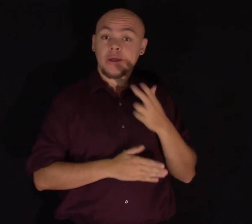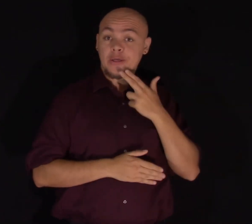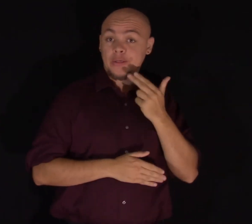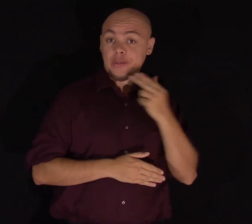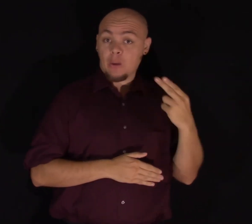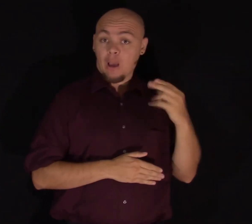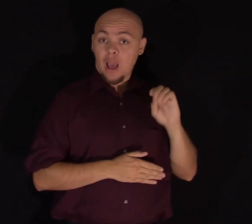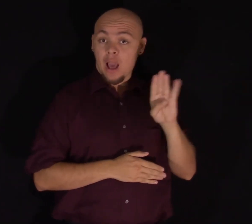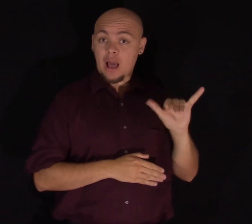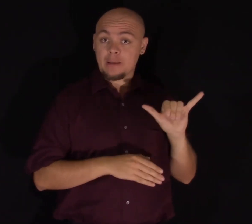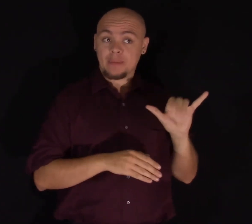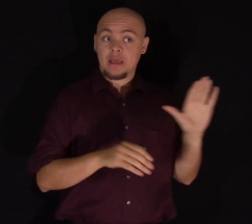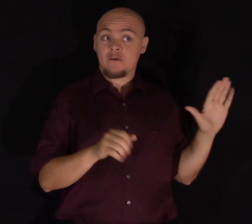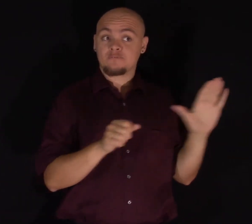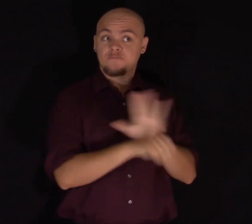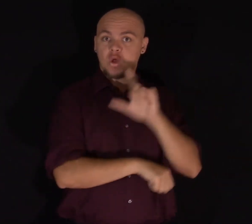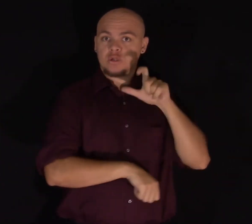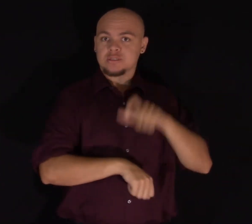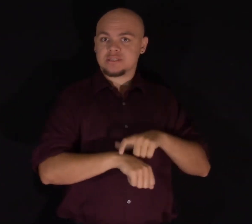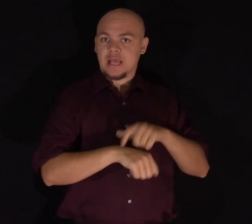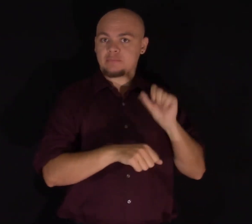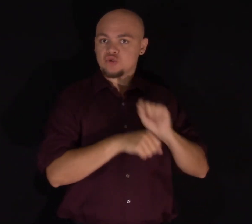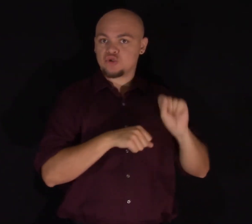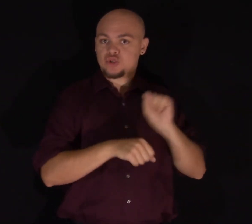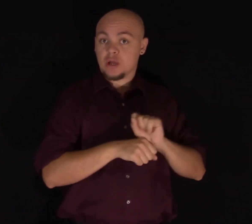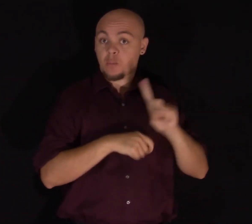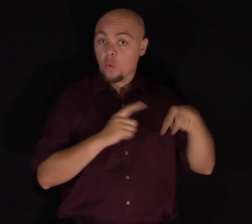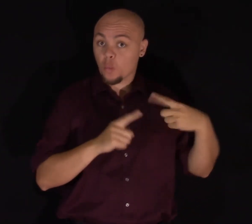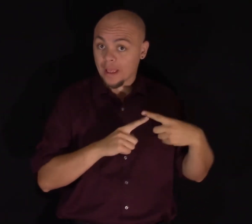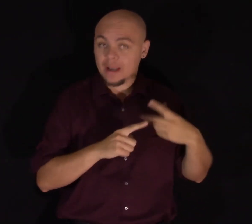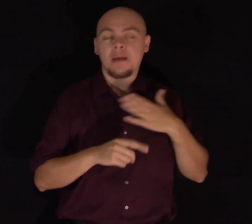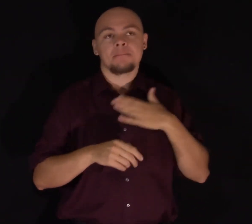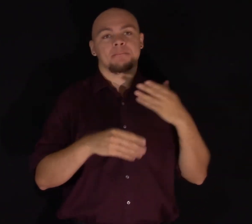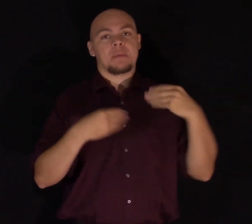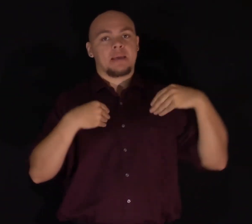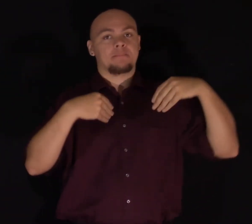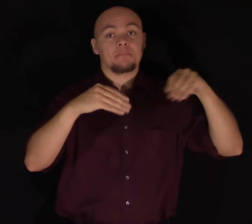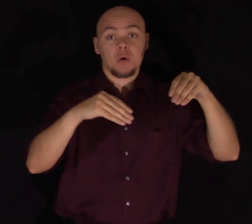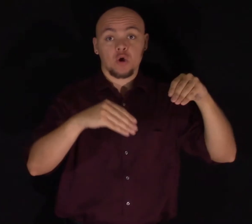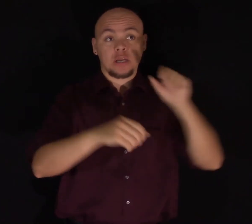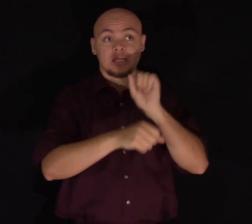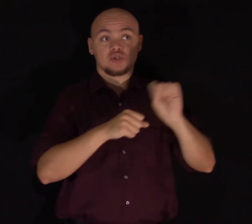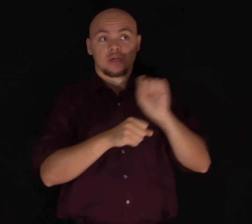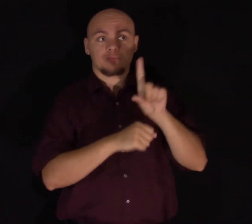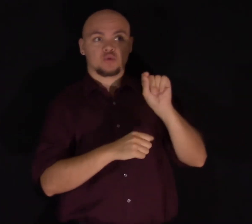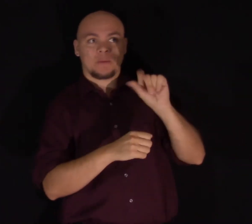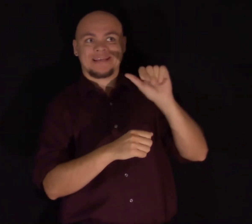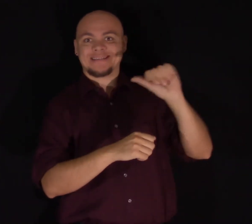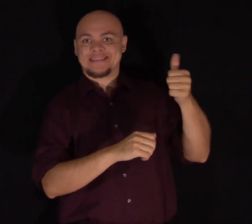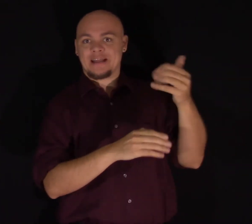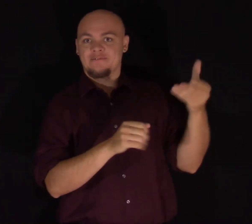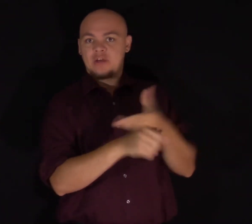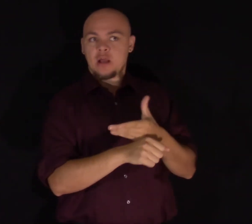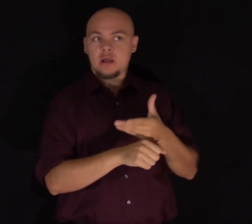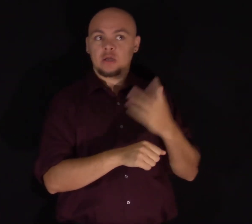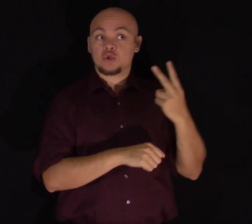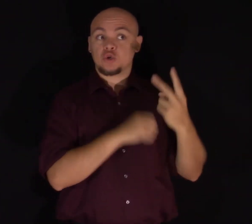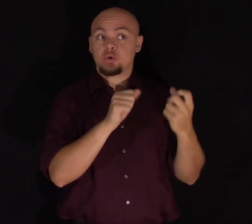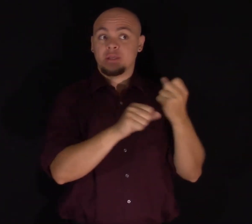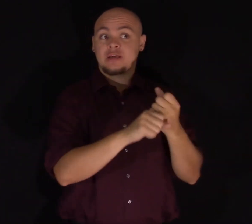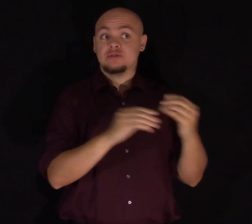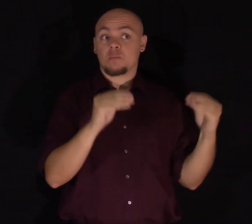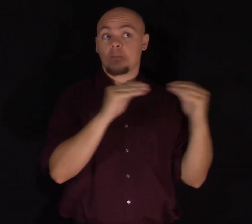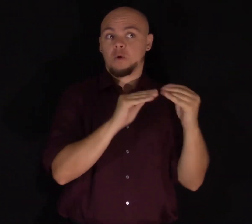my full-time job when I lost my marketing job in 2010. But it still took me 2 more years to say, I'm a writer.